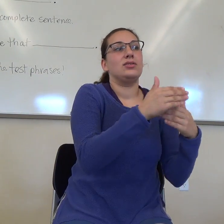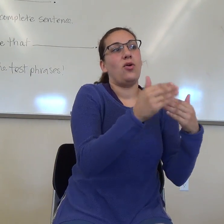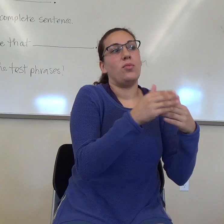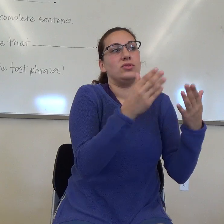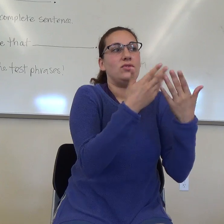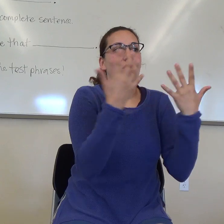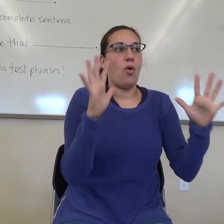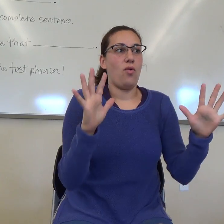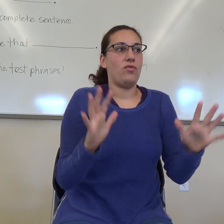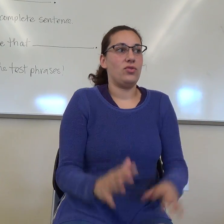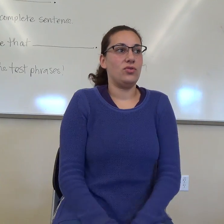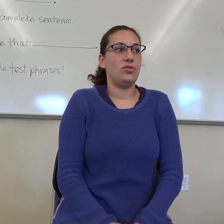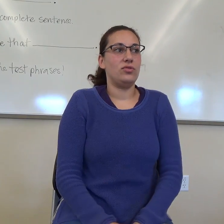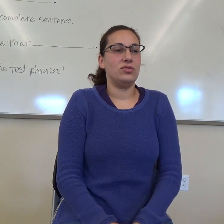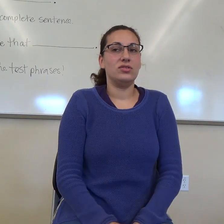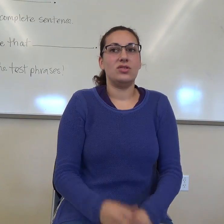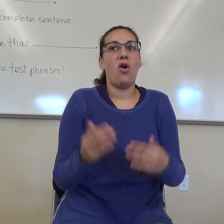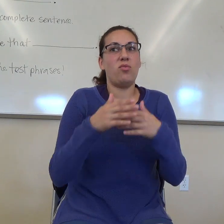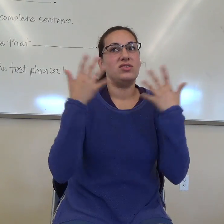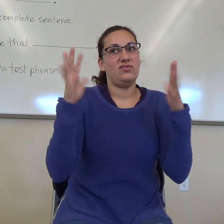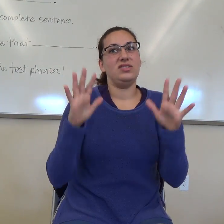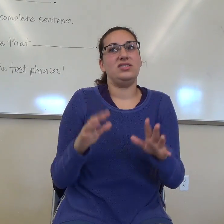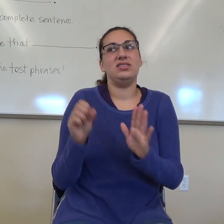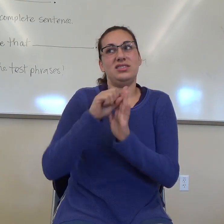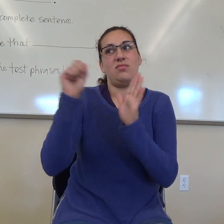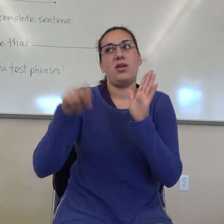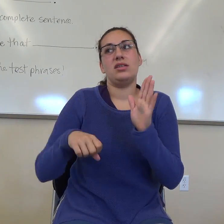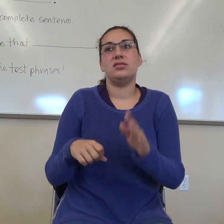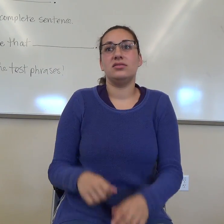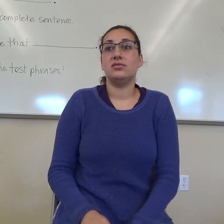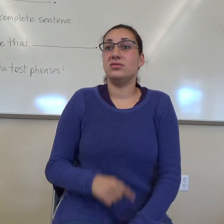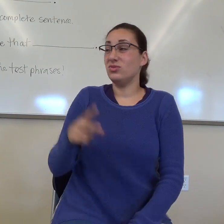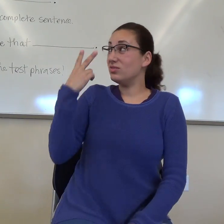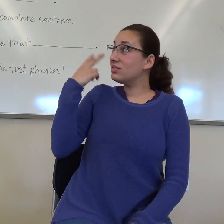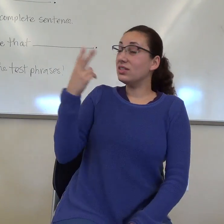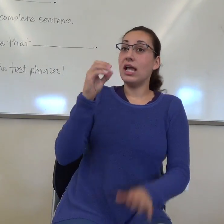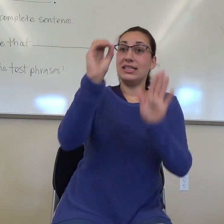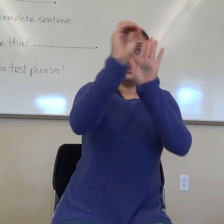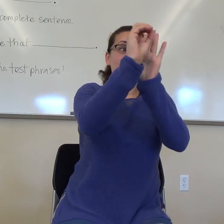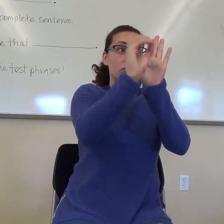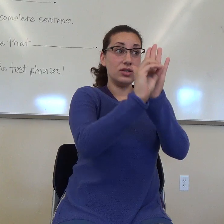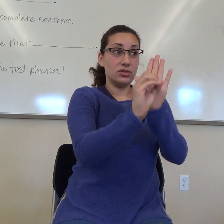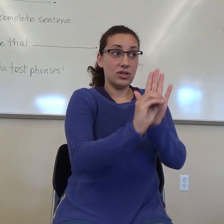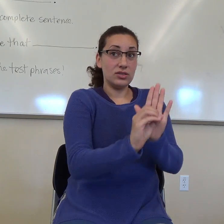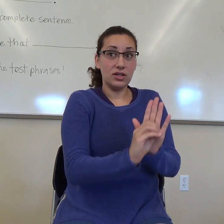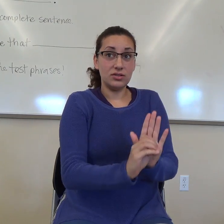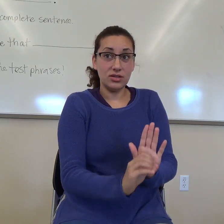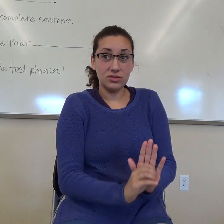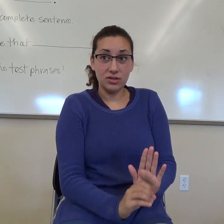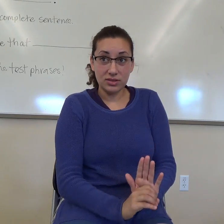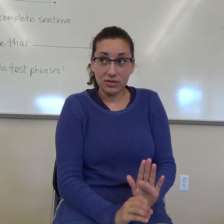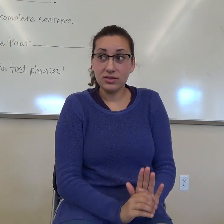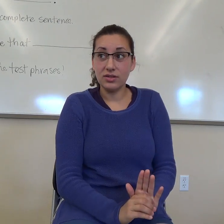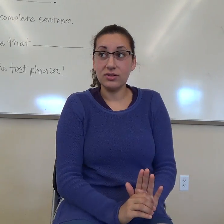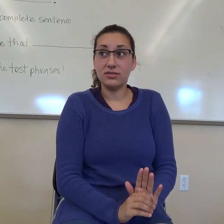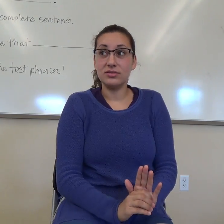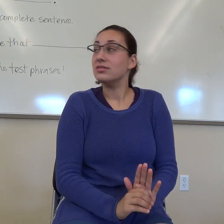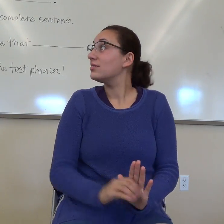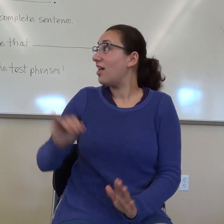you are one of these people who is showing, a lot of zeros here, you're, especially this person, you're